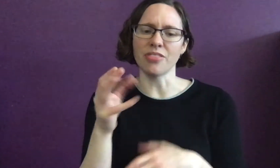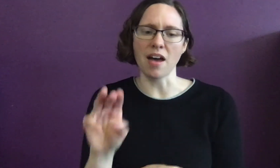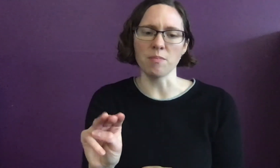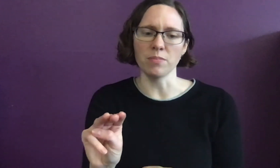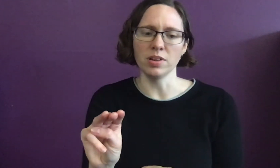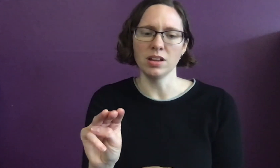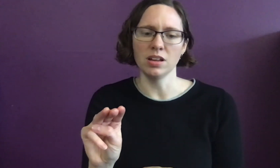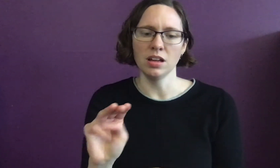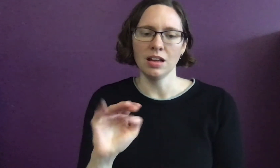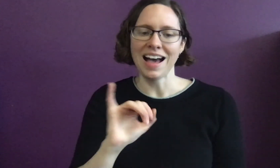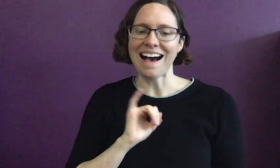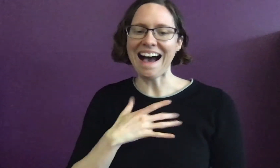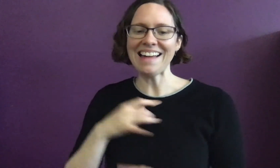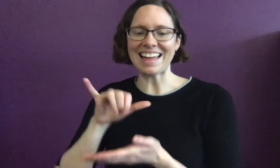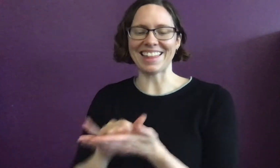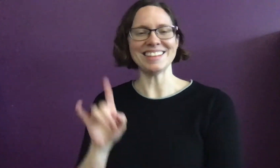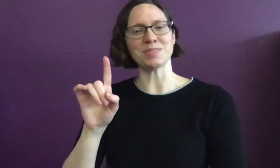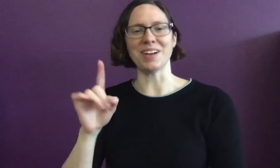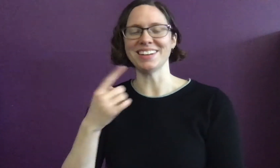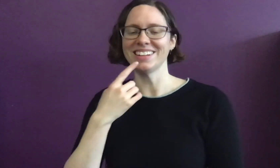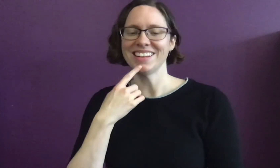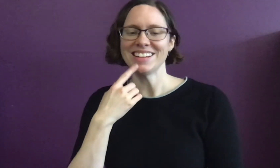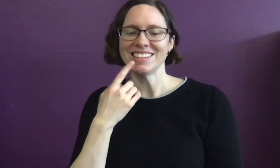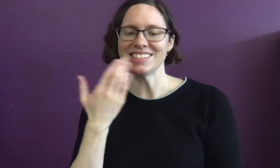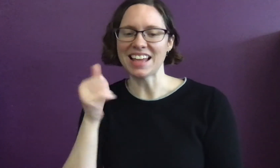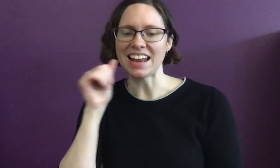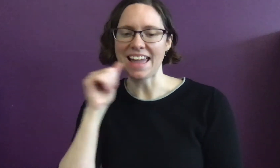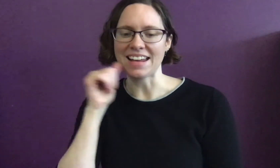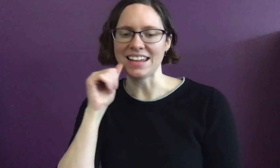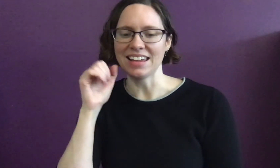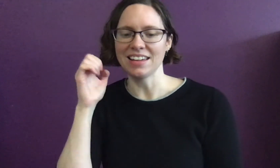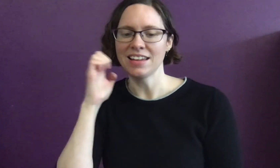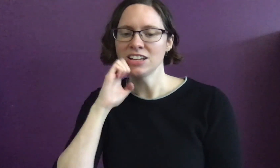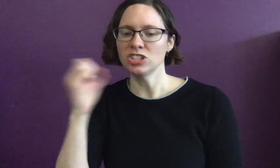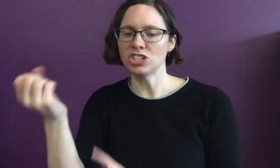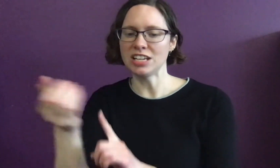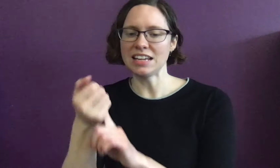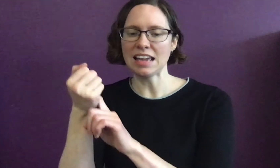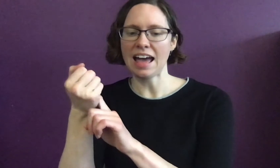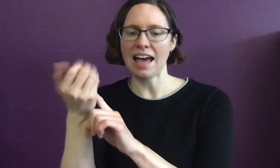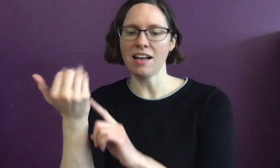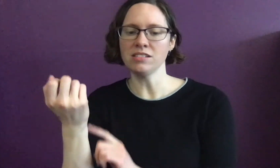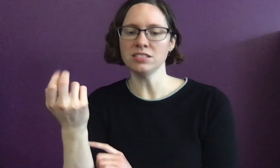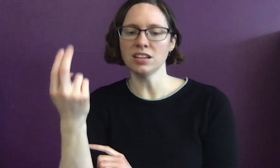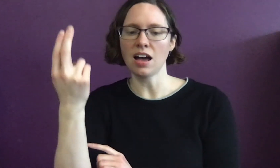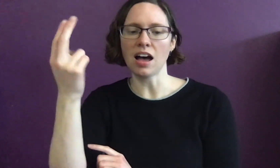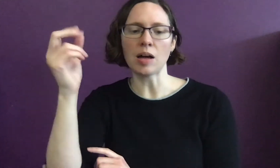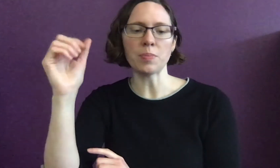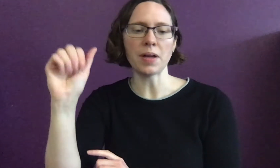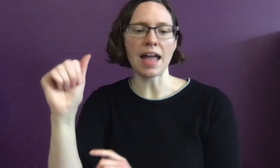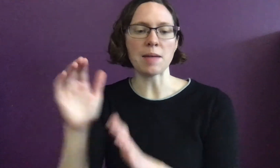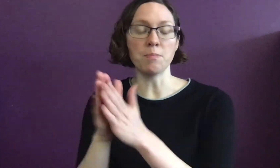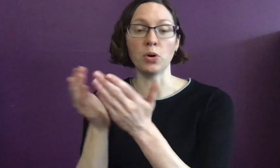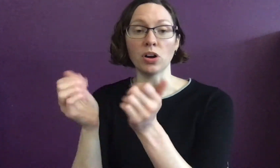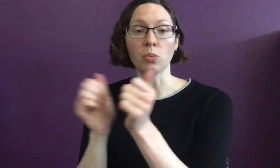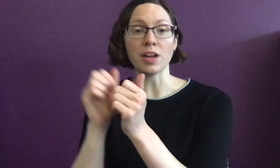them. "I like this one," said Annie. She held up a book with